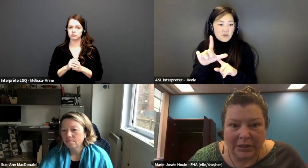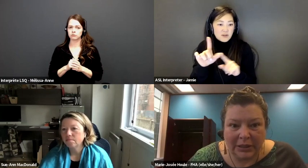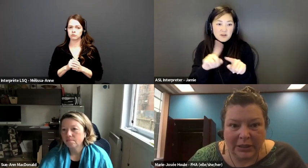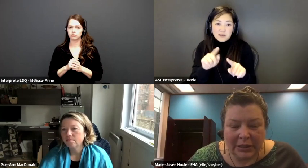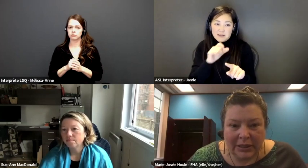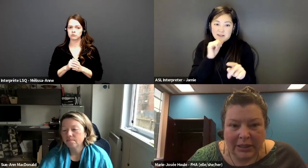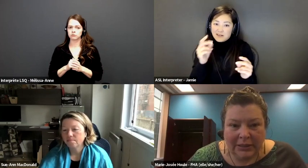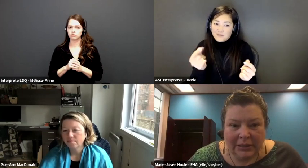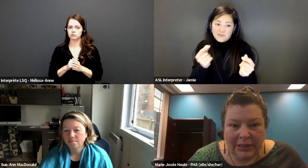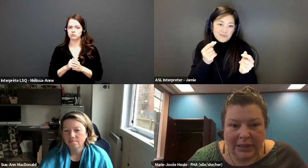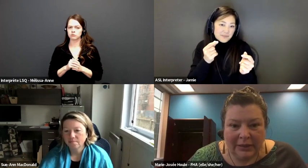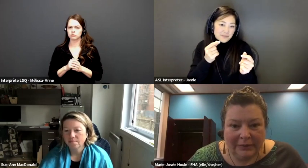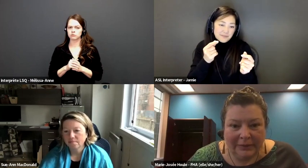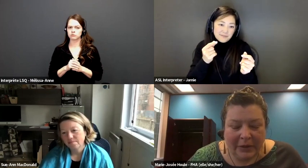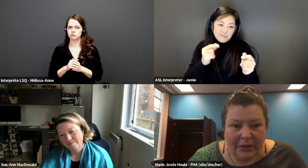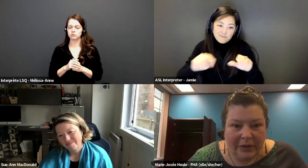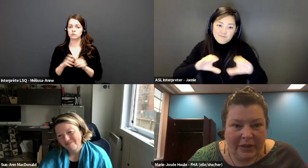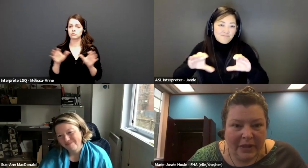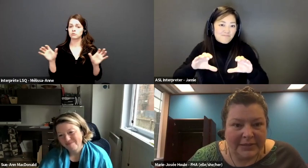action. And,